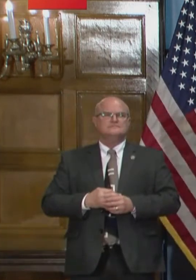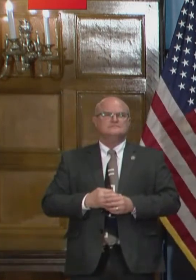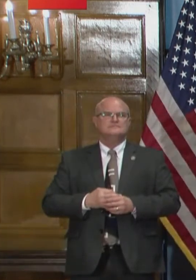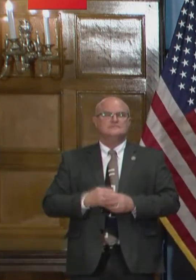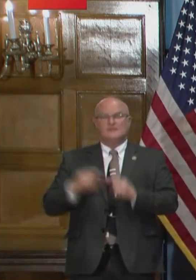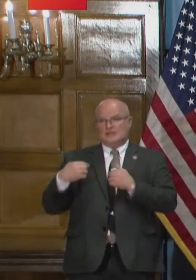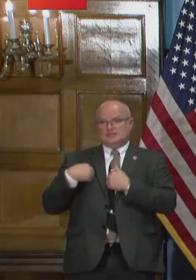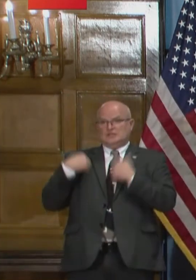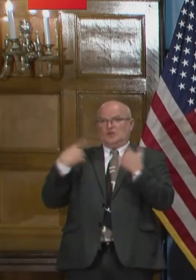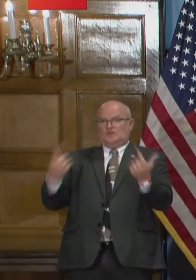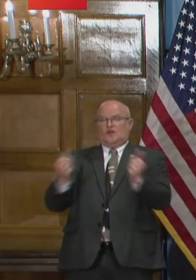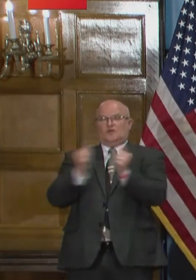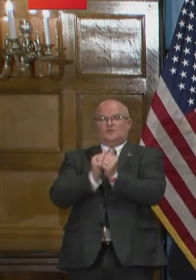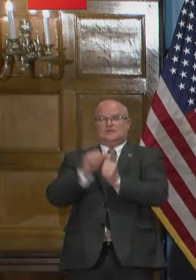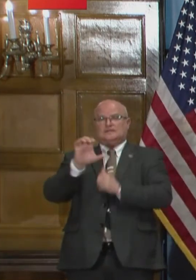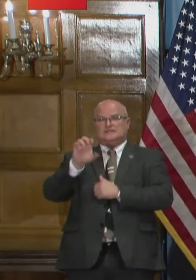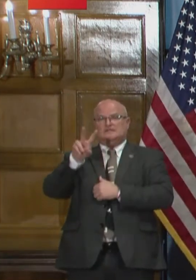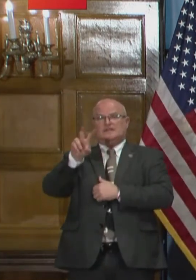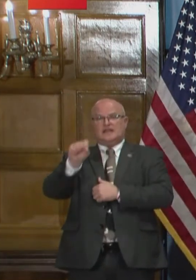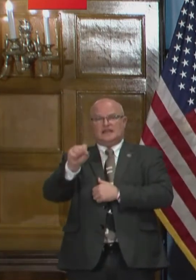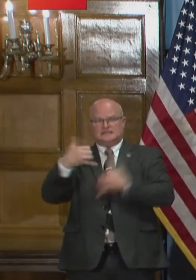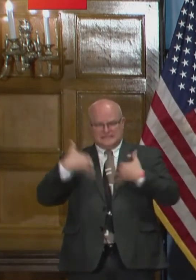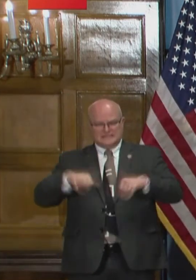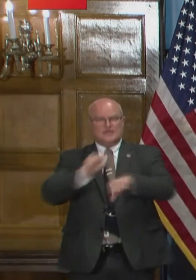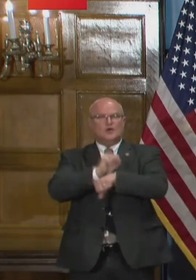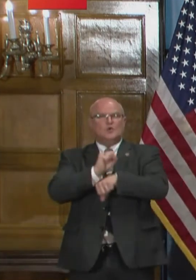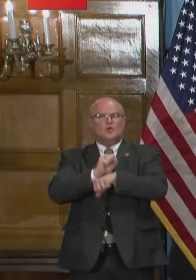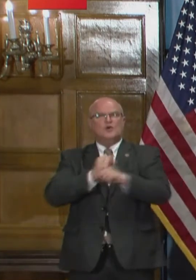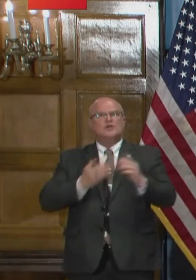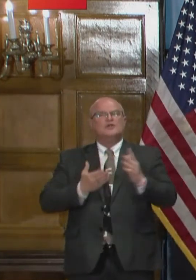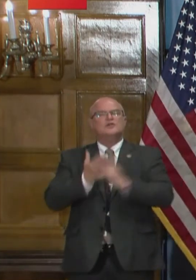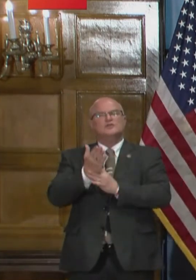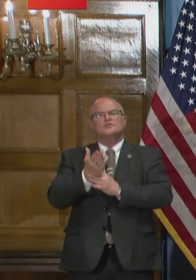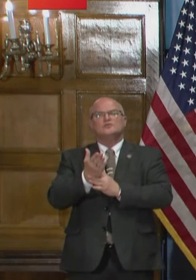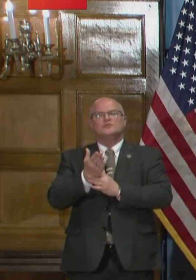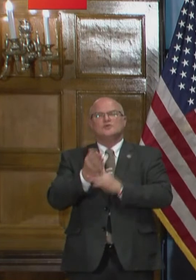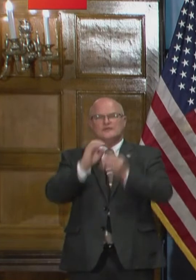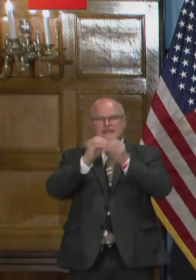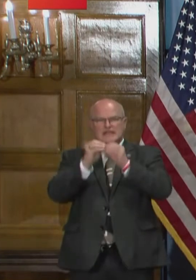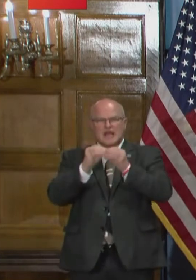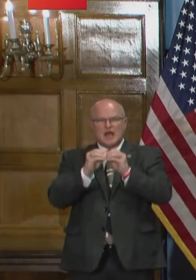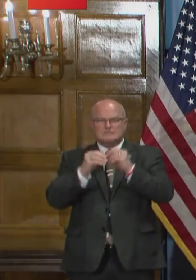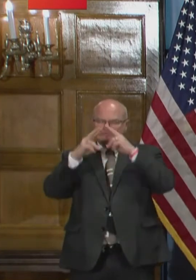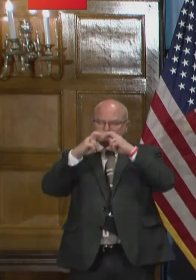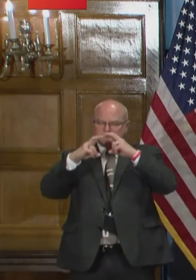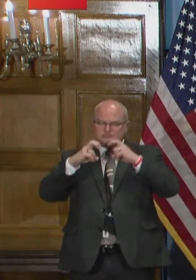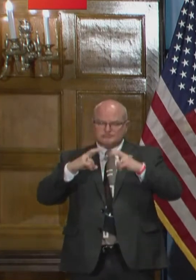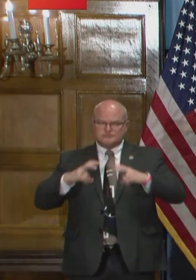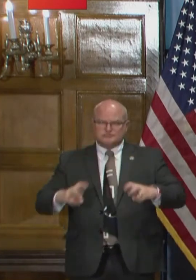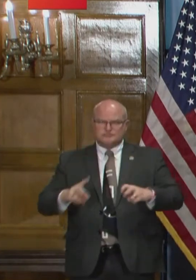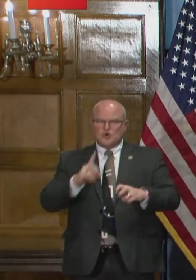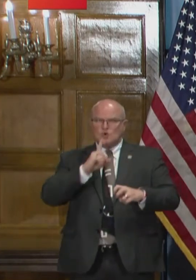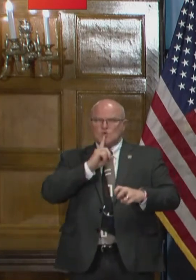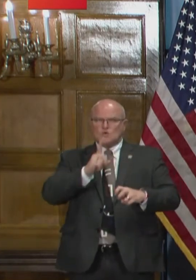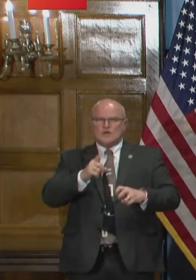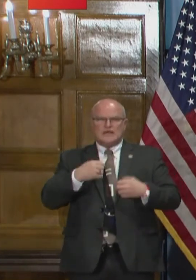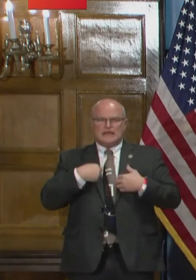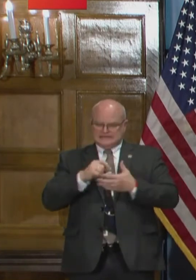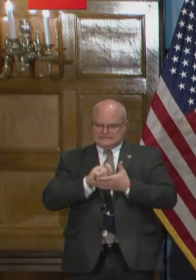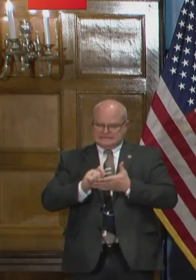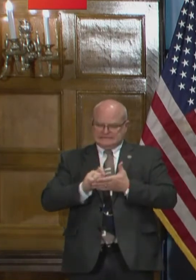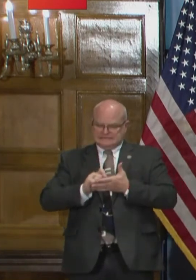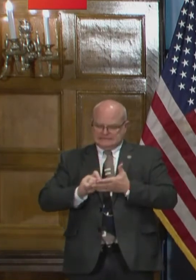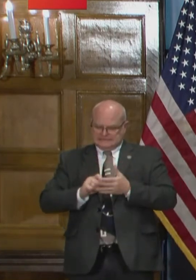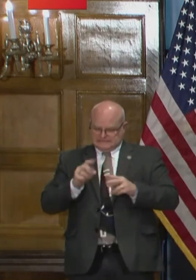So far with CVS, we're still working through the actual numbers, so we haven't really broken out the really hard pencil on that, but